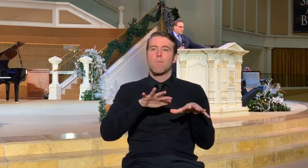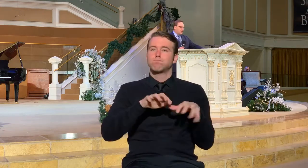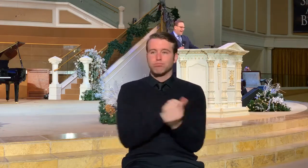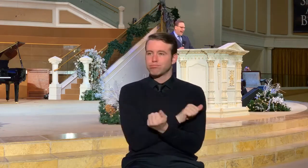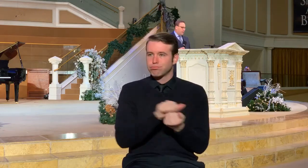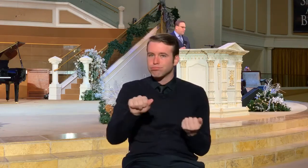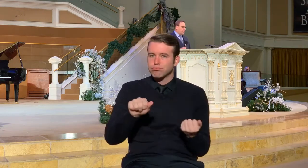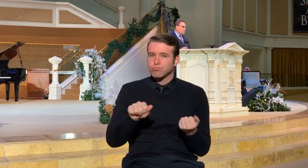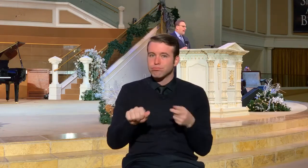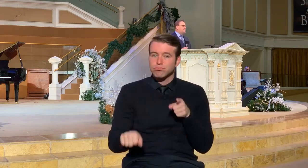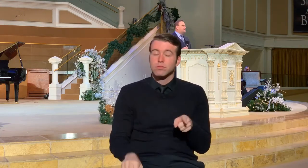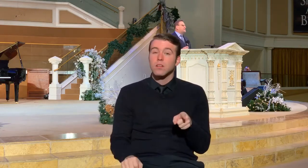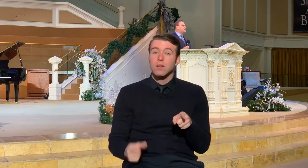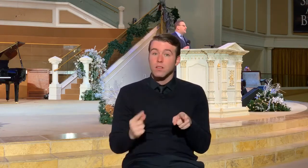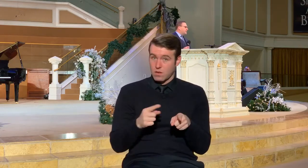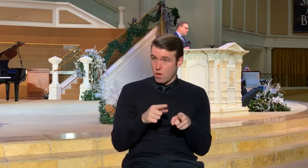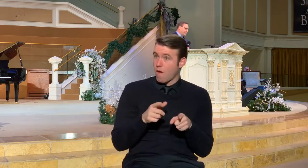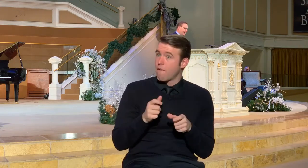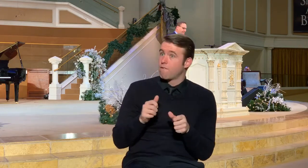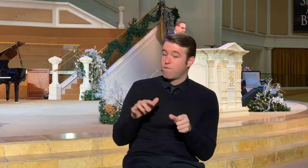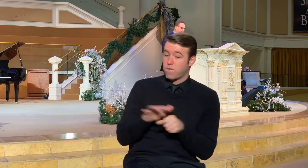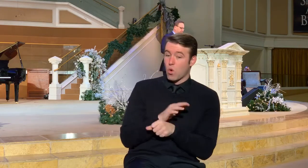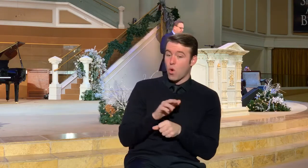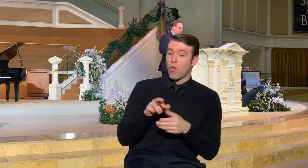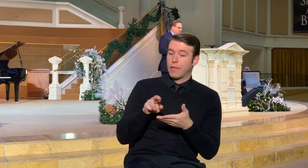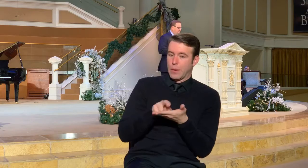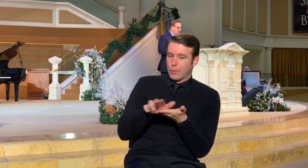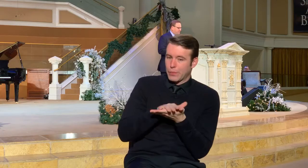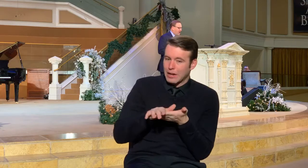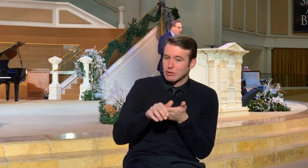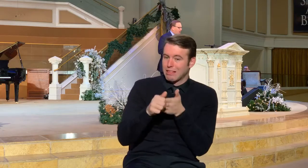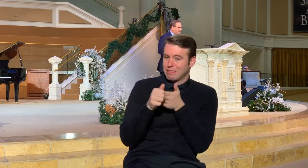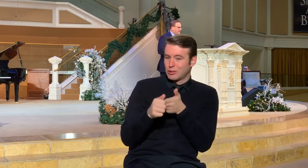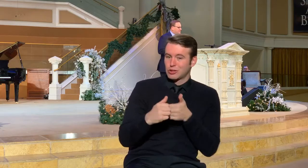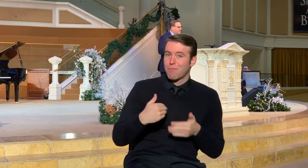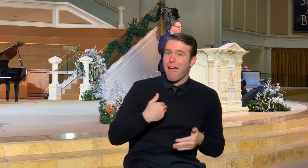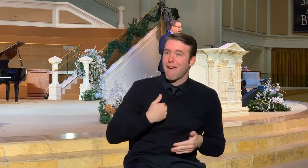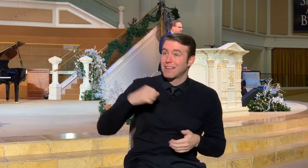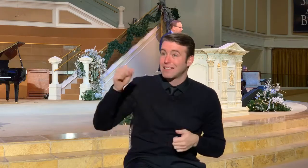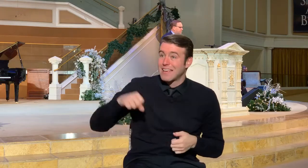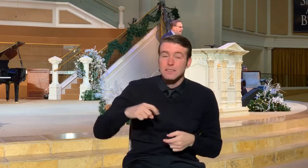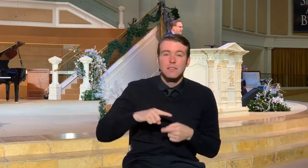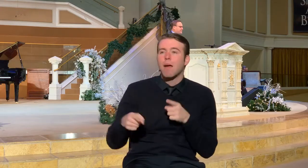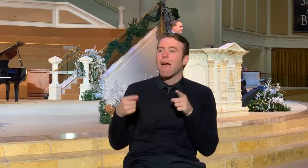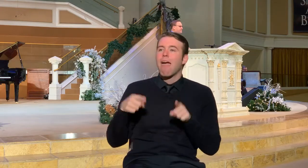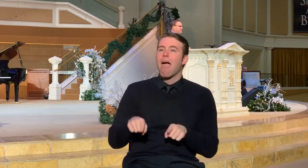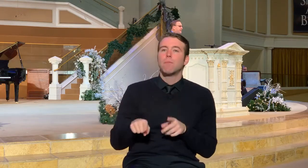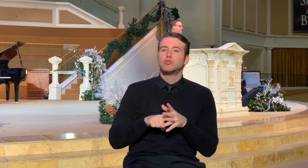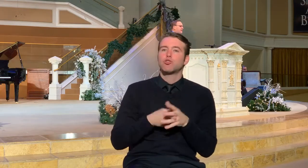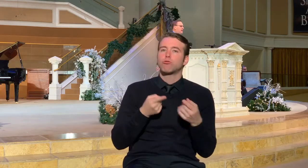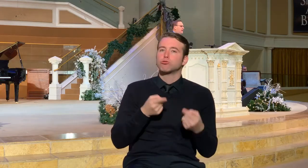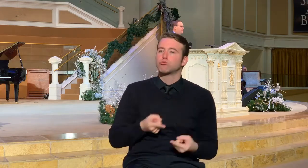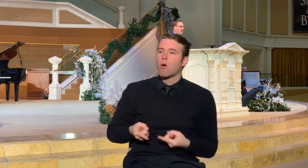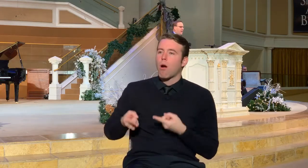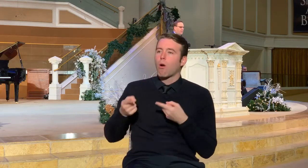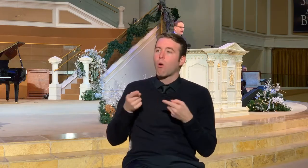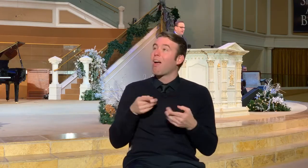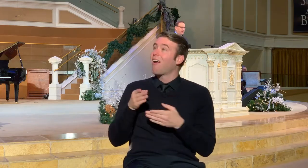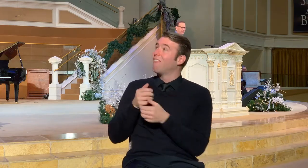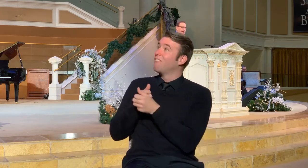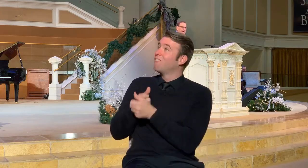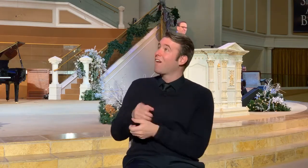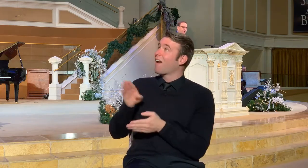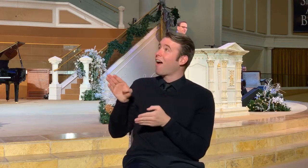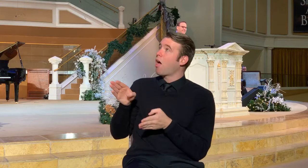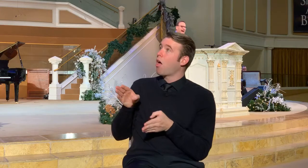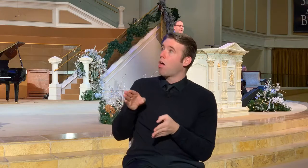that was without righteous leadership. It had fallen into dire straits following